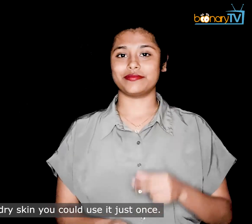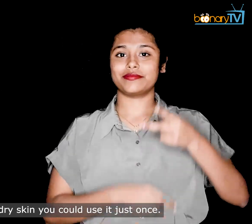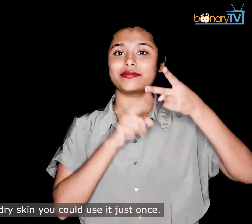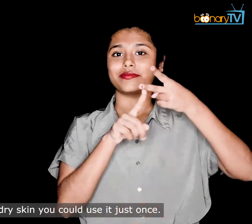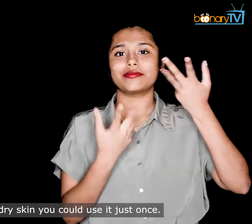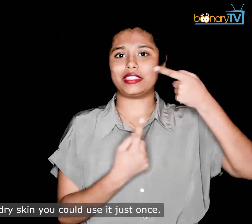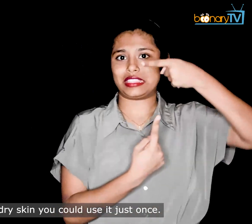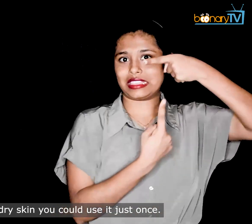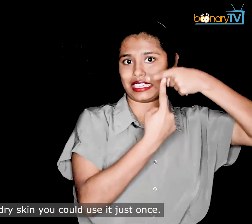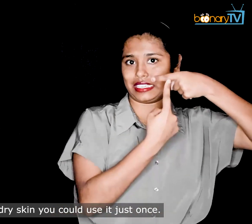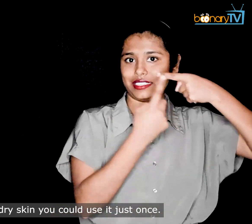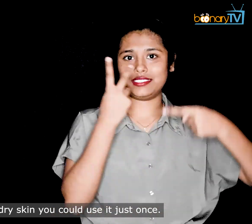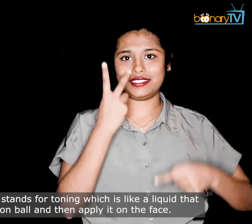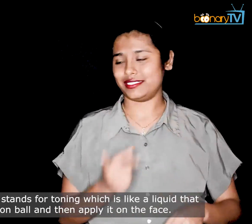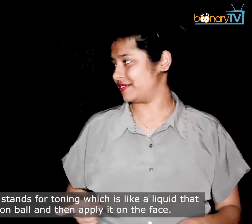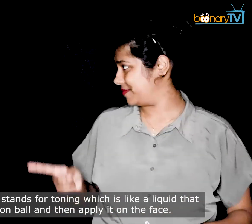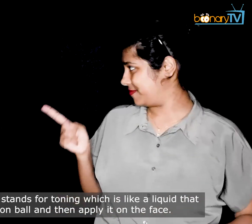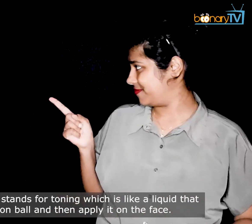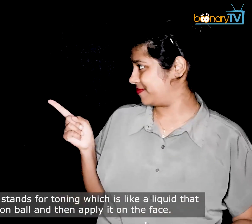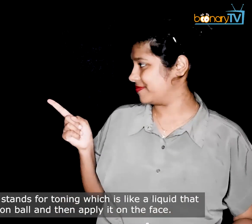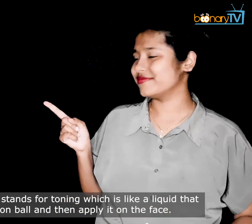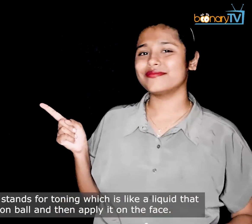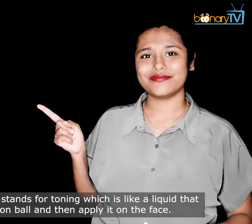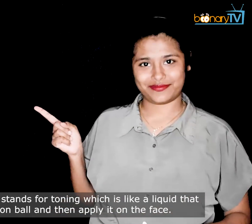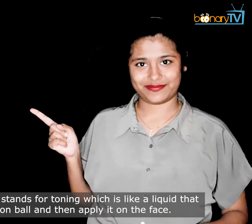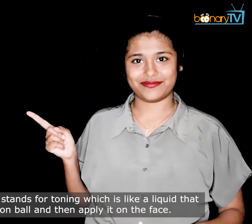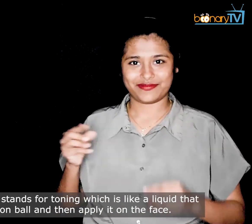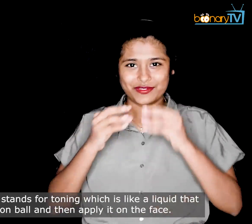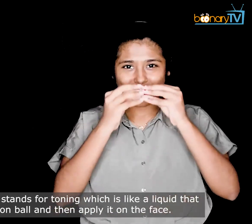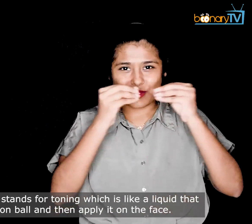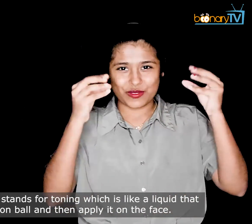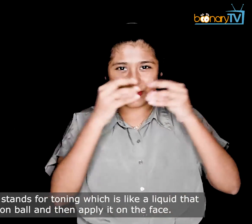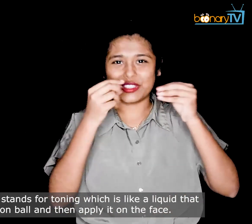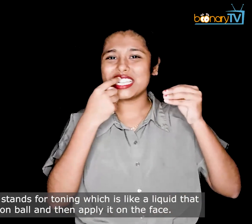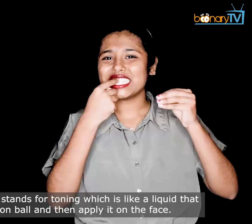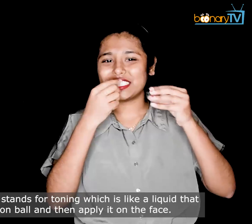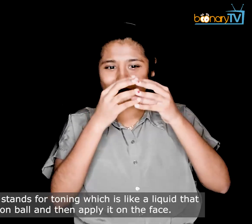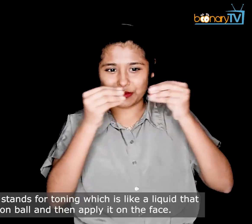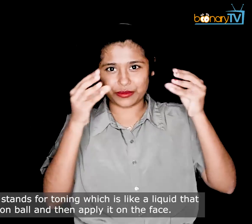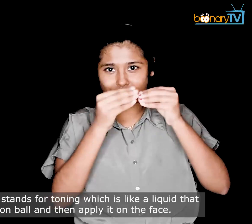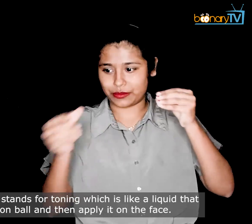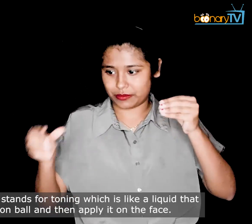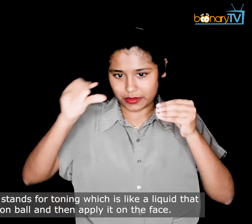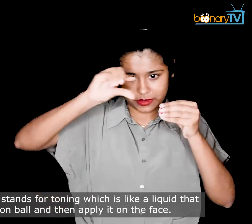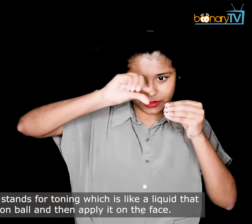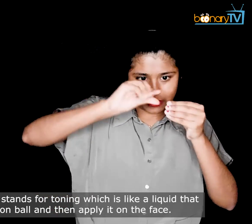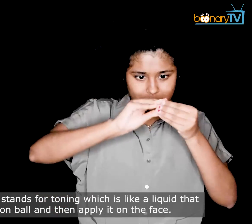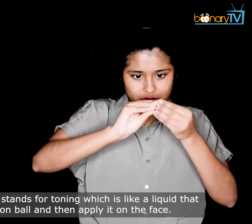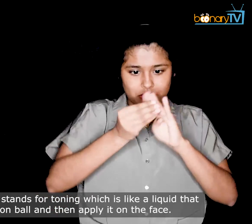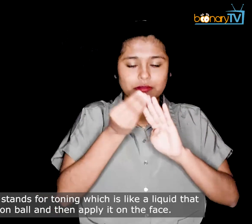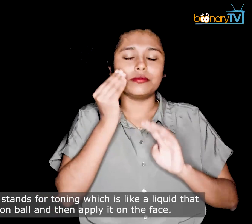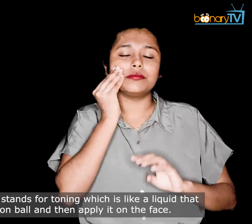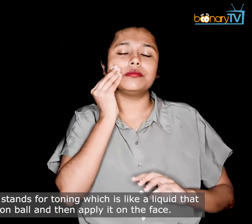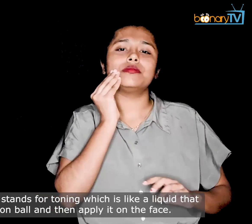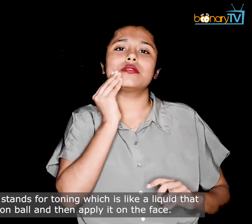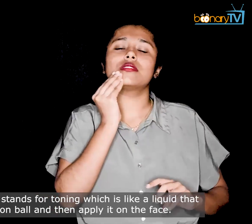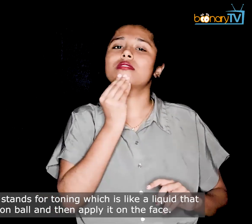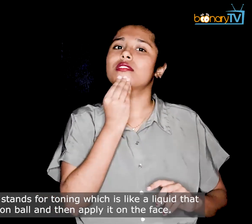once. The next step is T. That stands for toning. Which is like a liquid that you